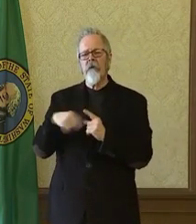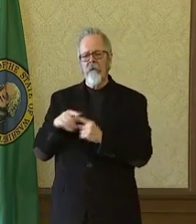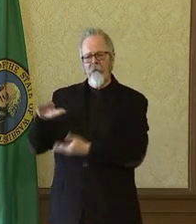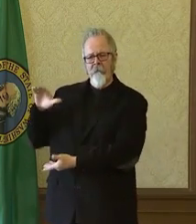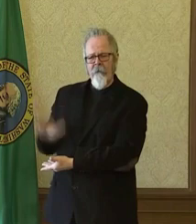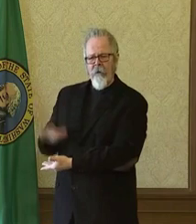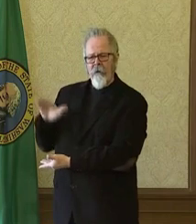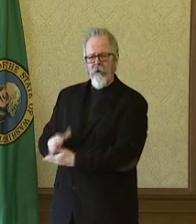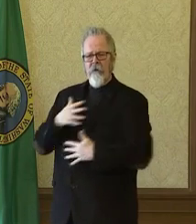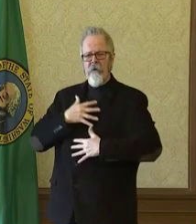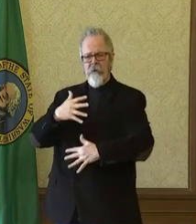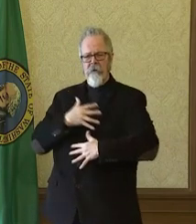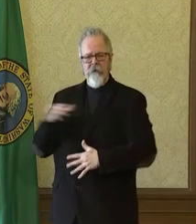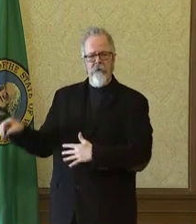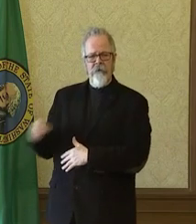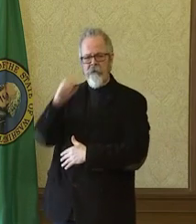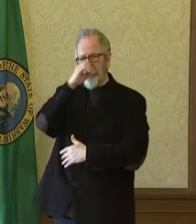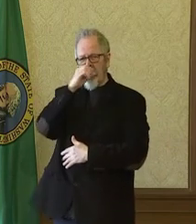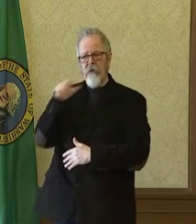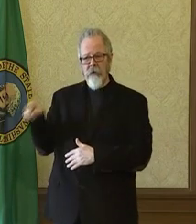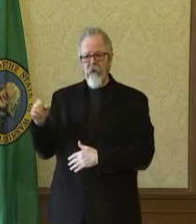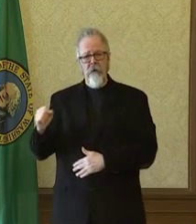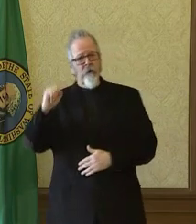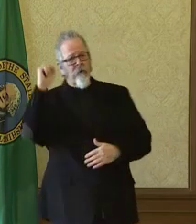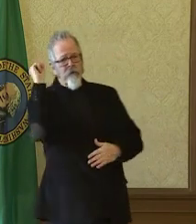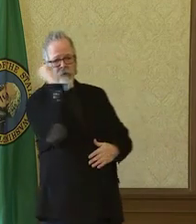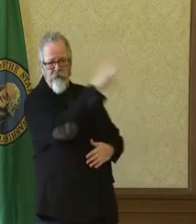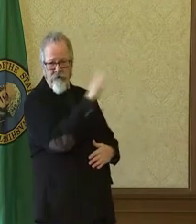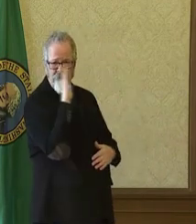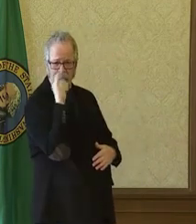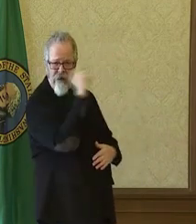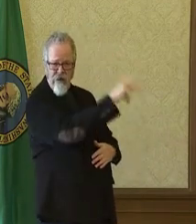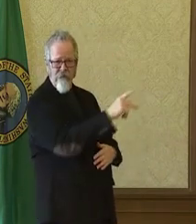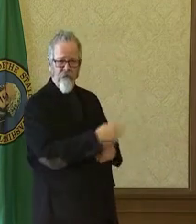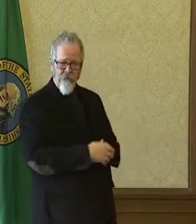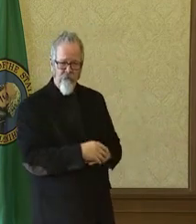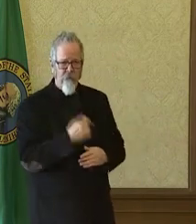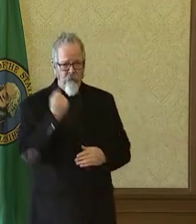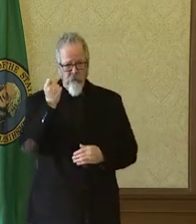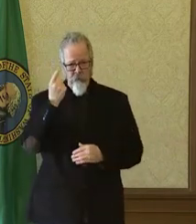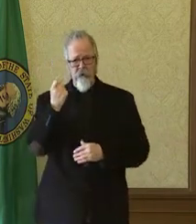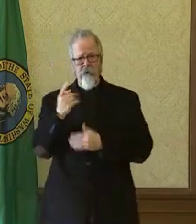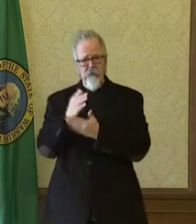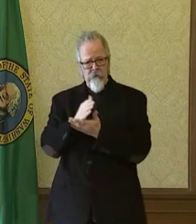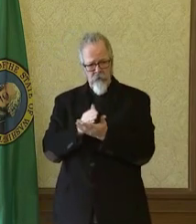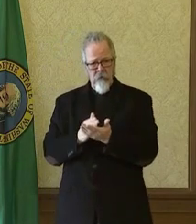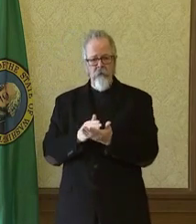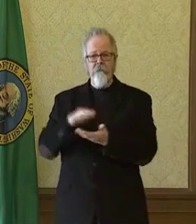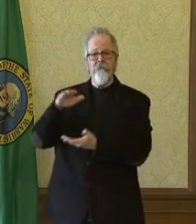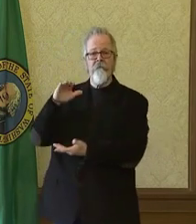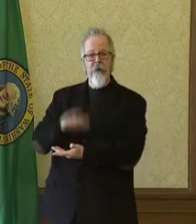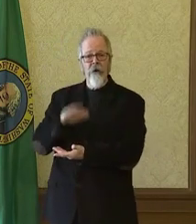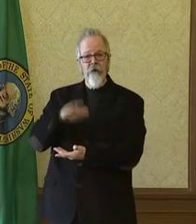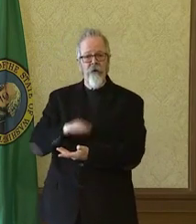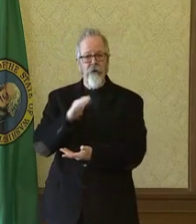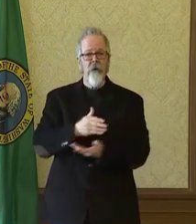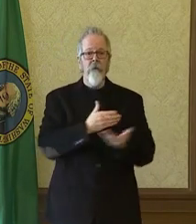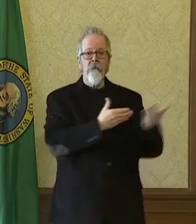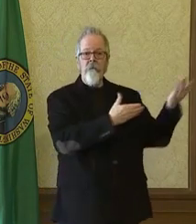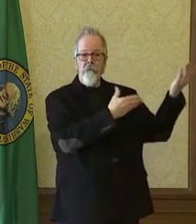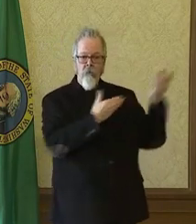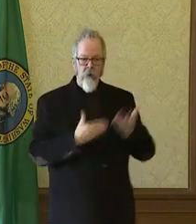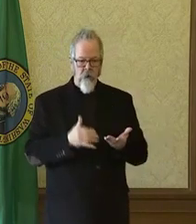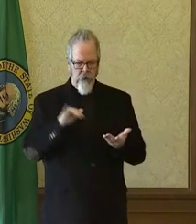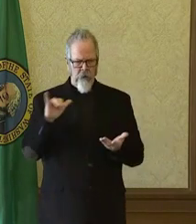comment about possibly more ventilators coming to Central Washington. Yes, well, we did a very